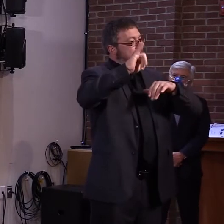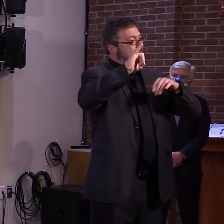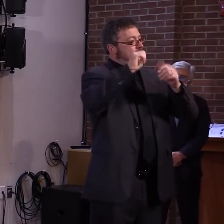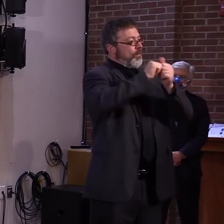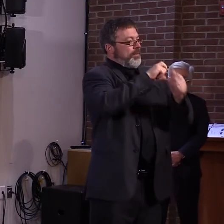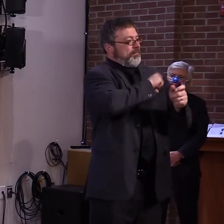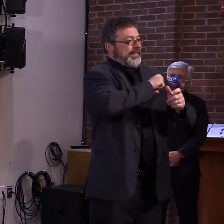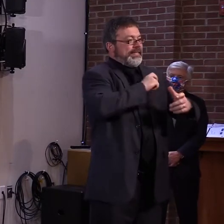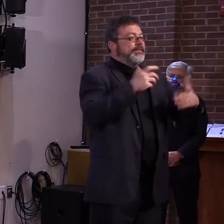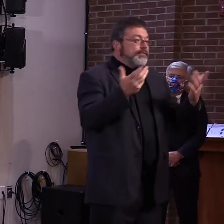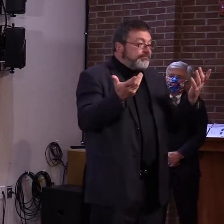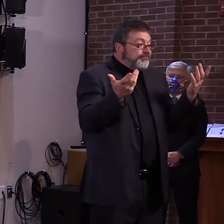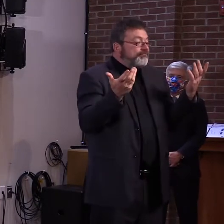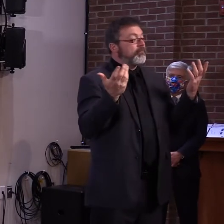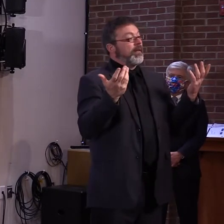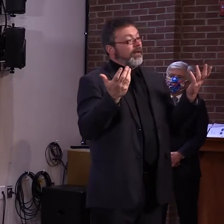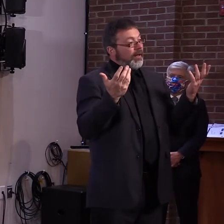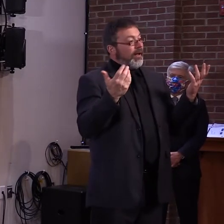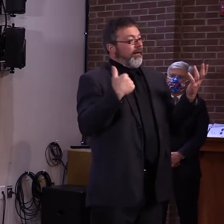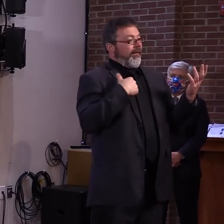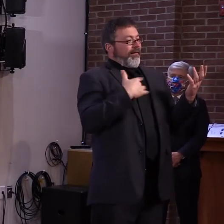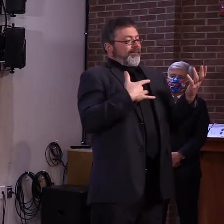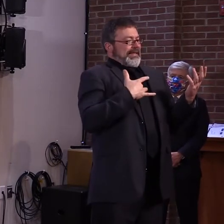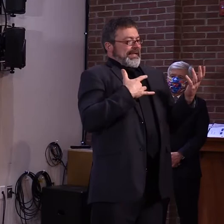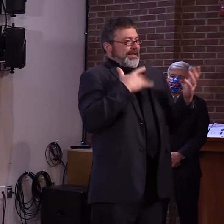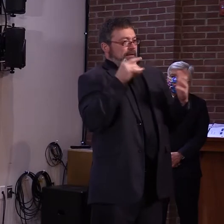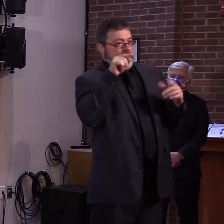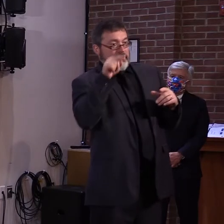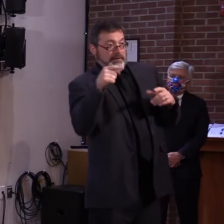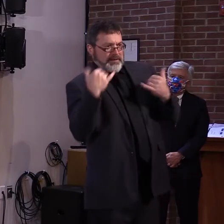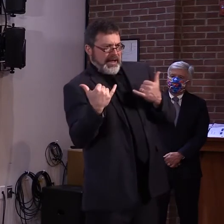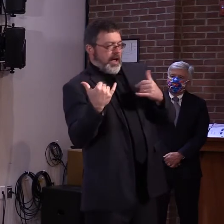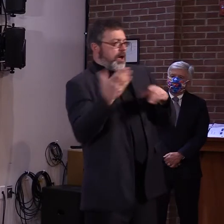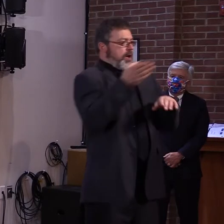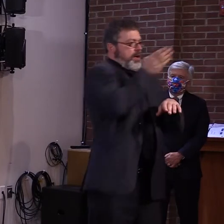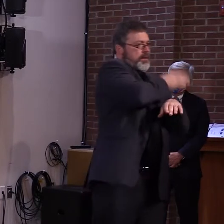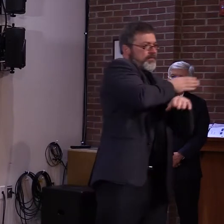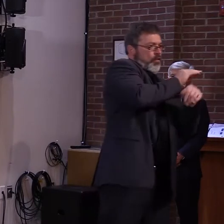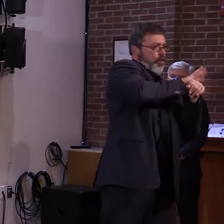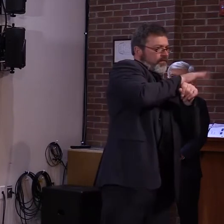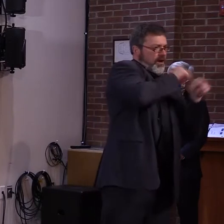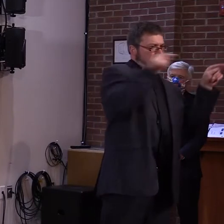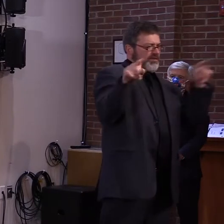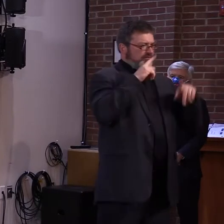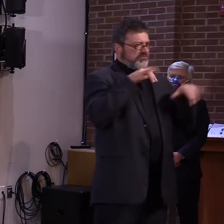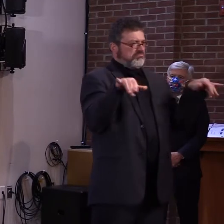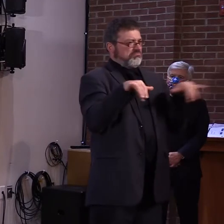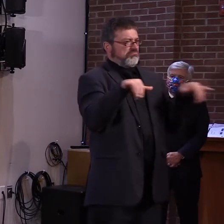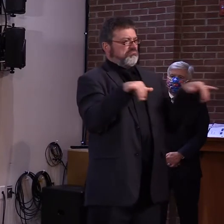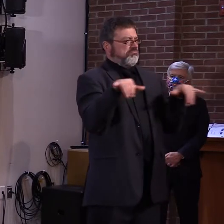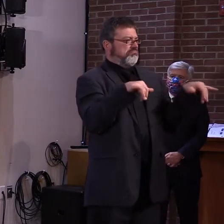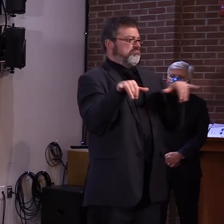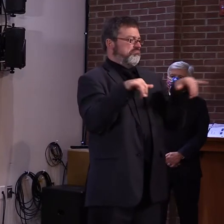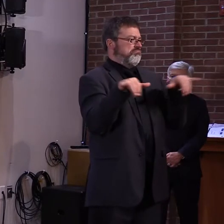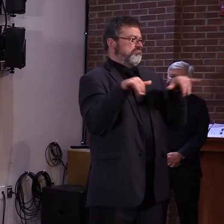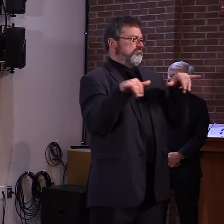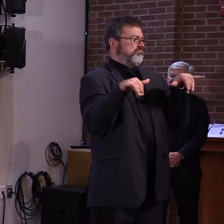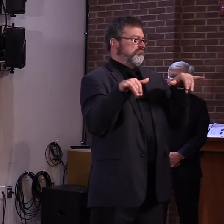continue to better ourselves and to provide for the public safety of all Vermonters.